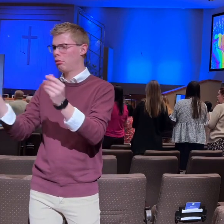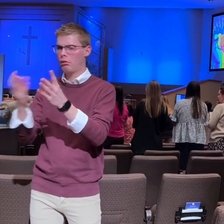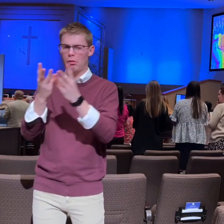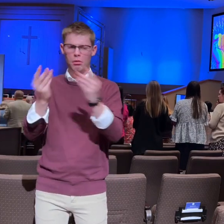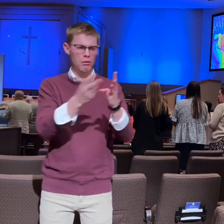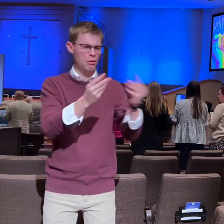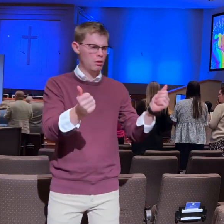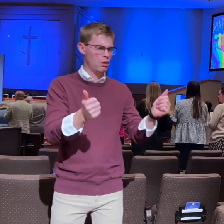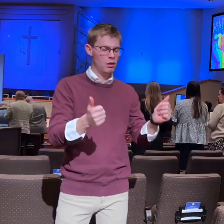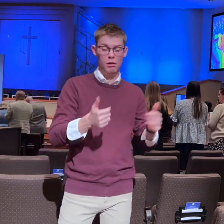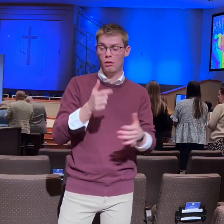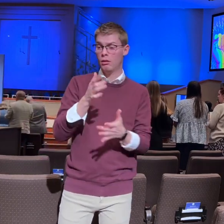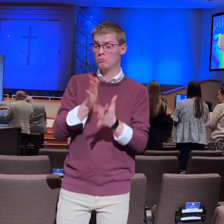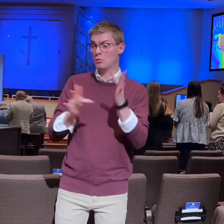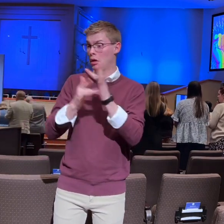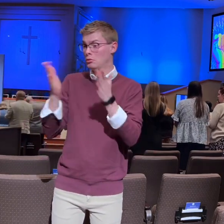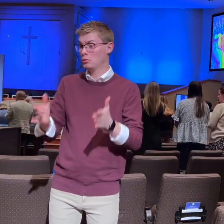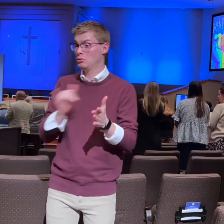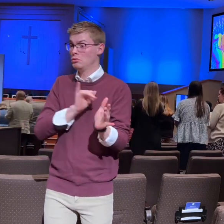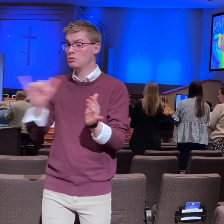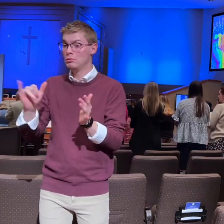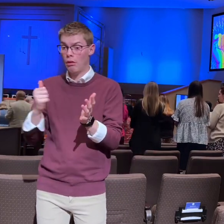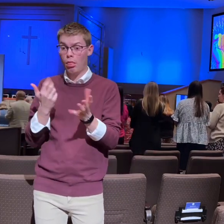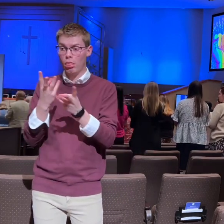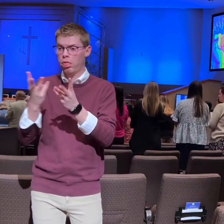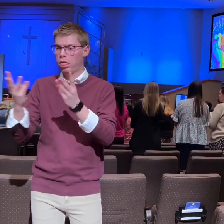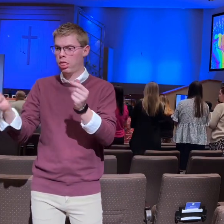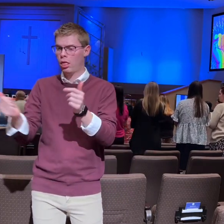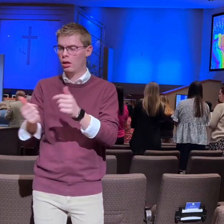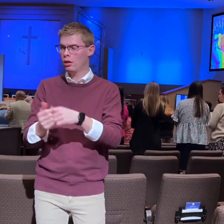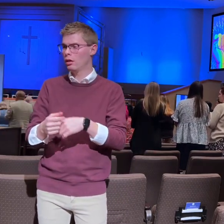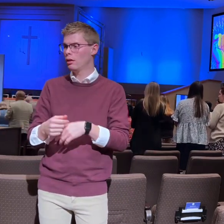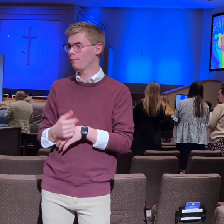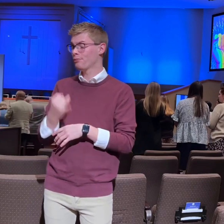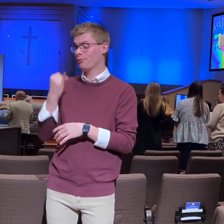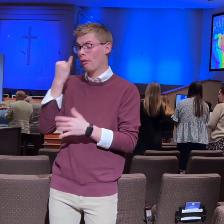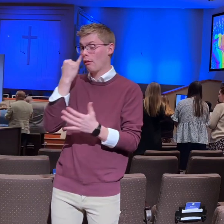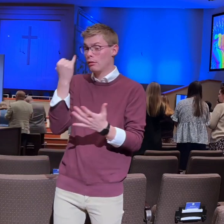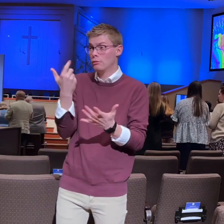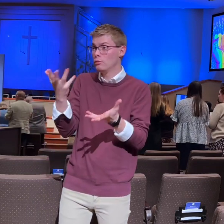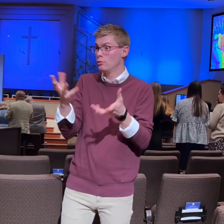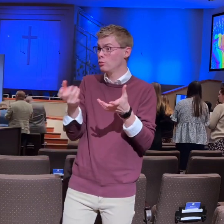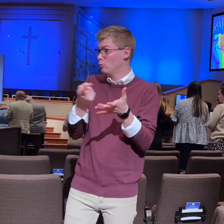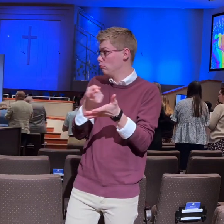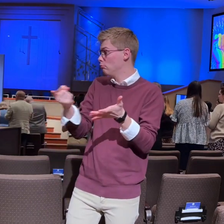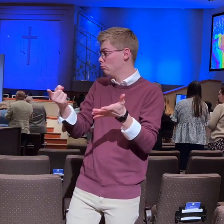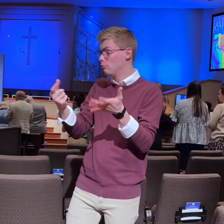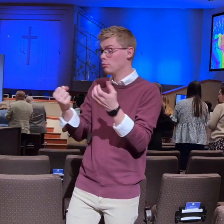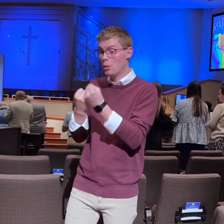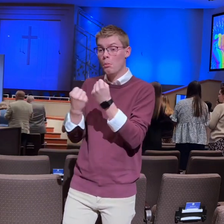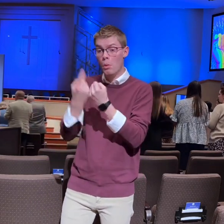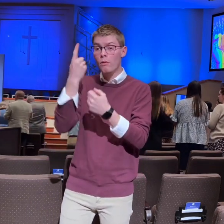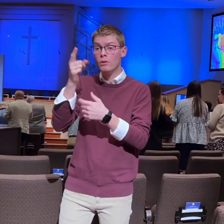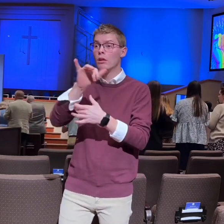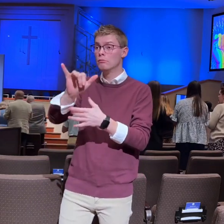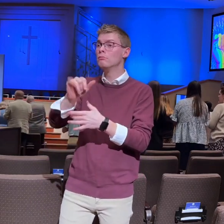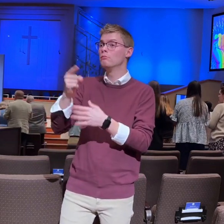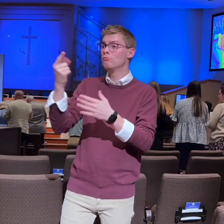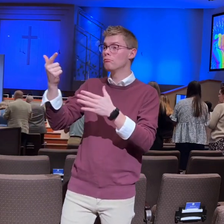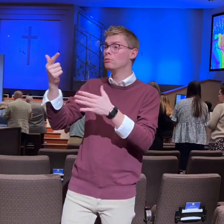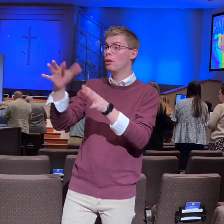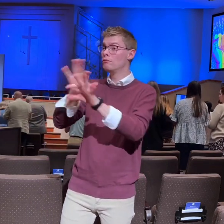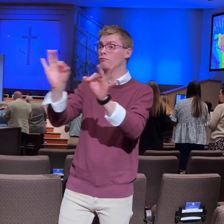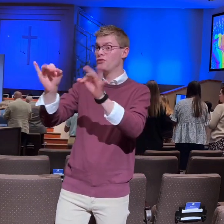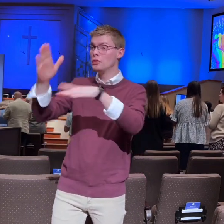are not standing where they should. And so if you would like a little more of an addendum to tonight's message, those are available for free in the back, and you